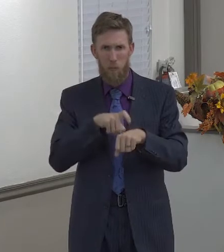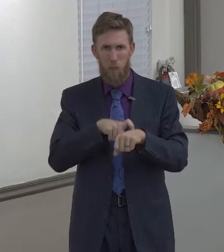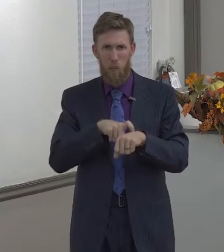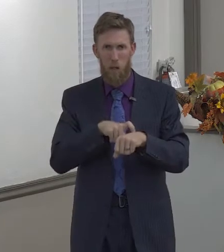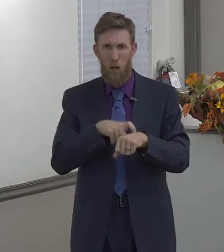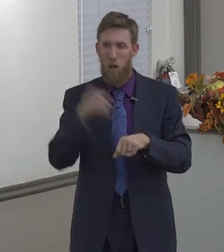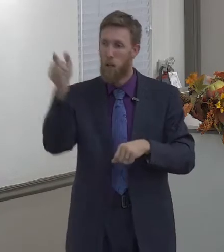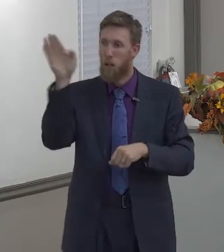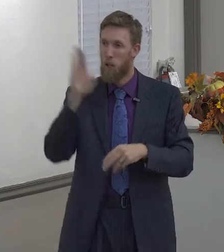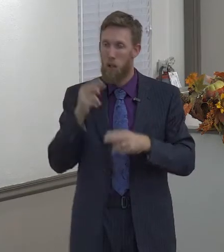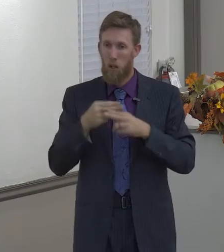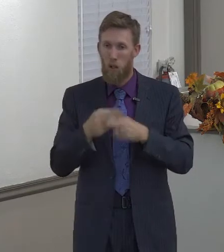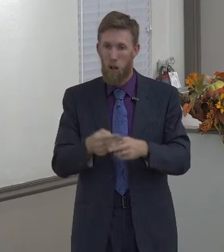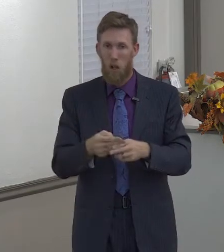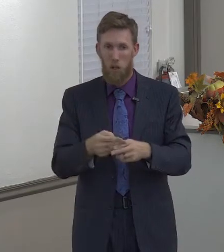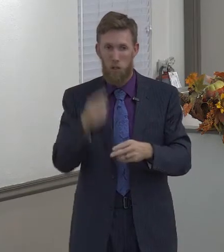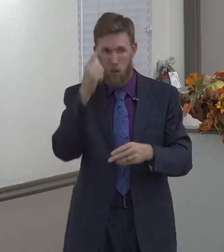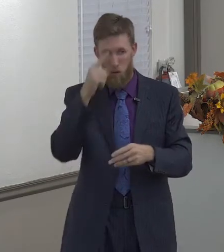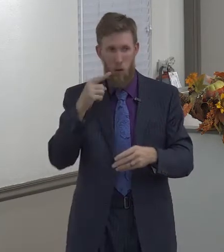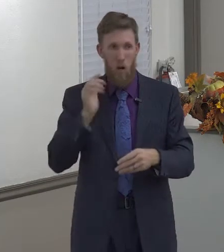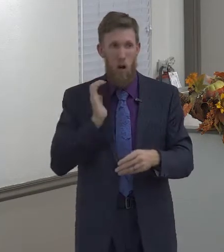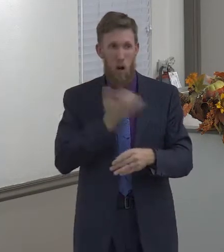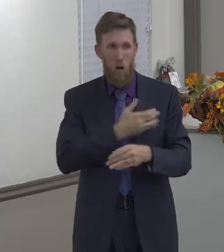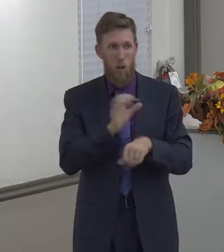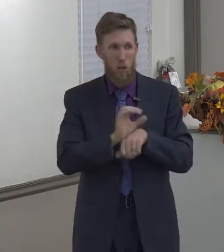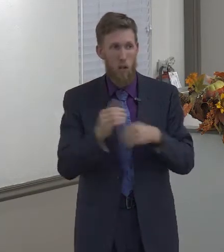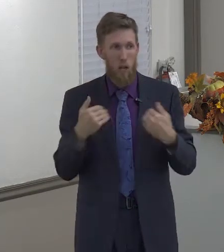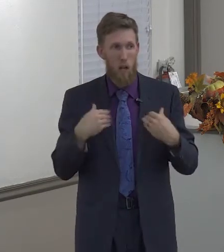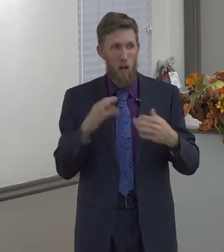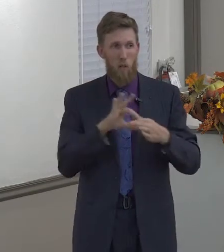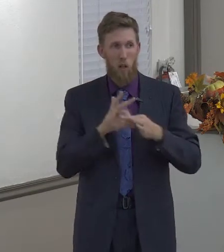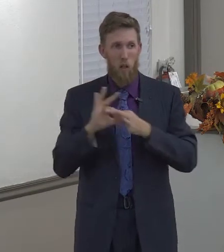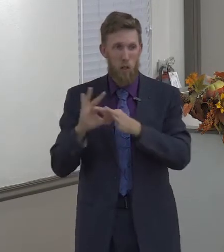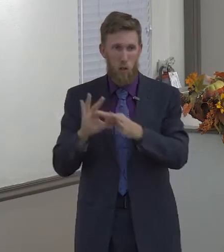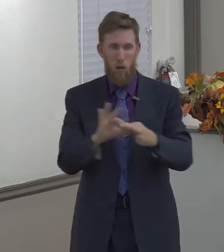not and He's not done here. He's going to call for it yet again.